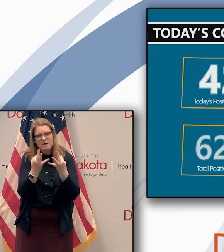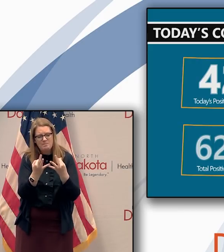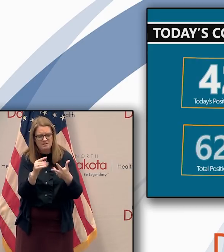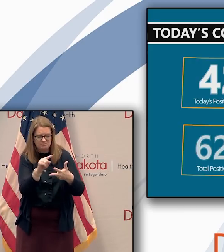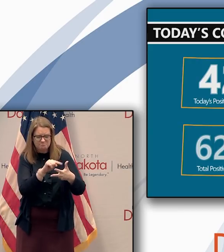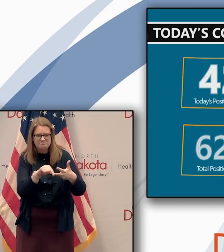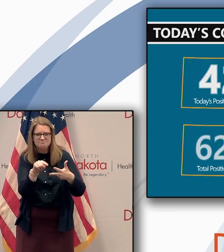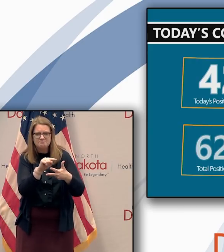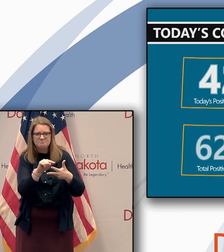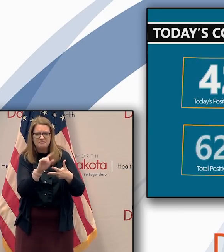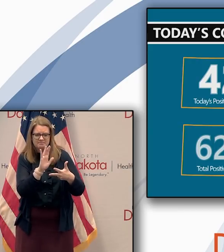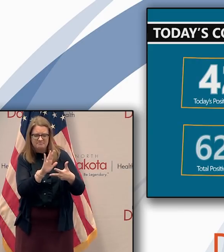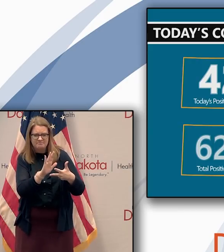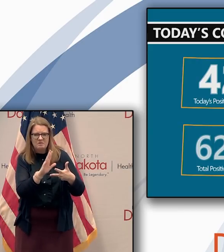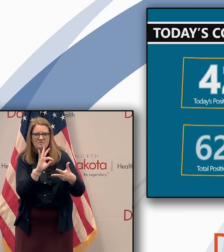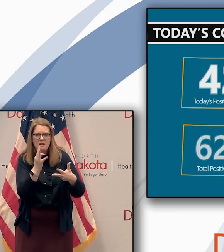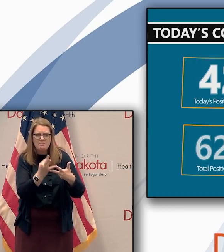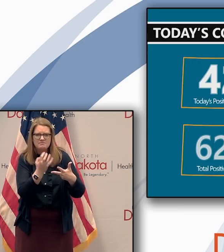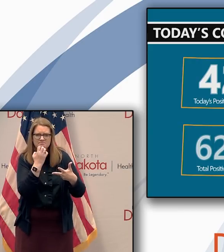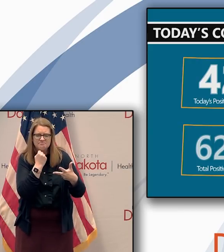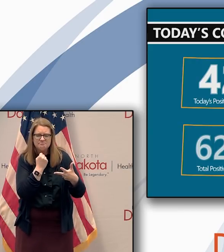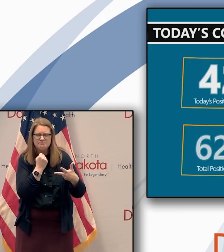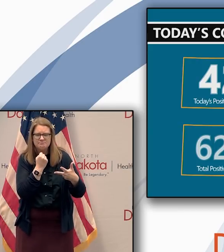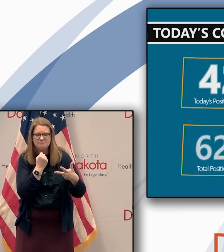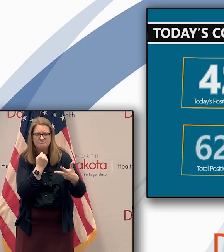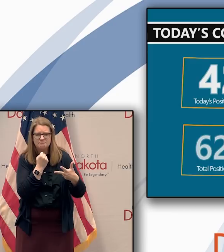recently passed. Again, we know that